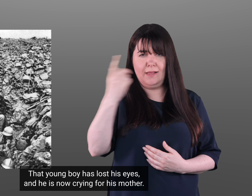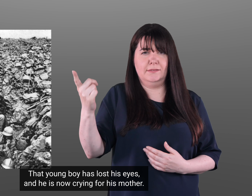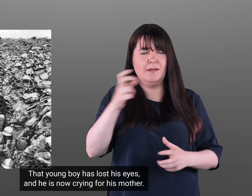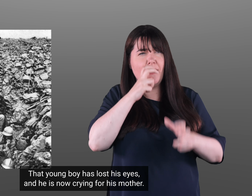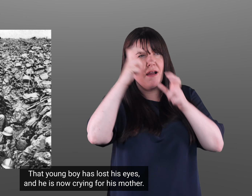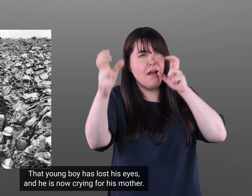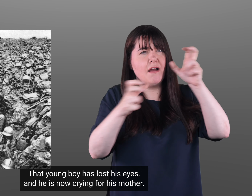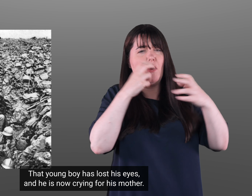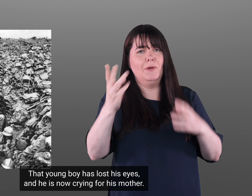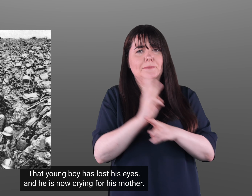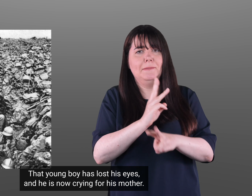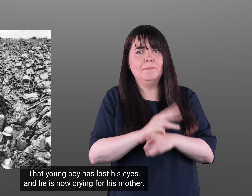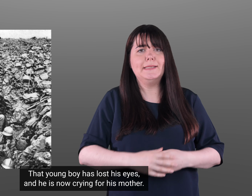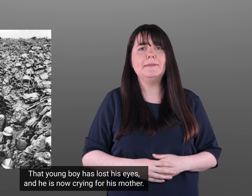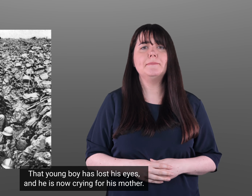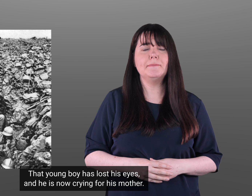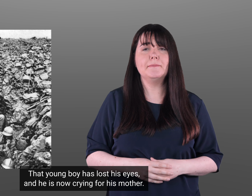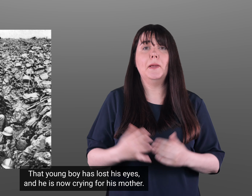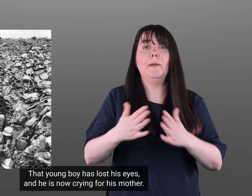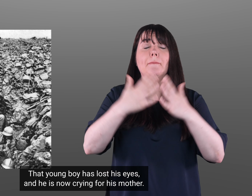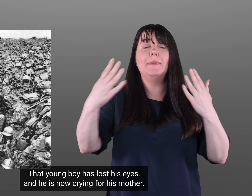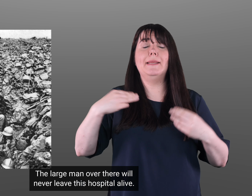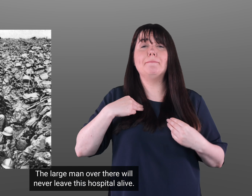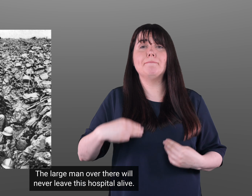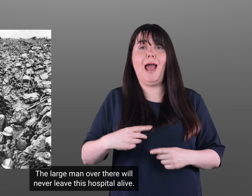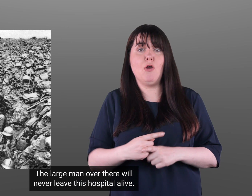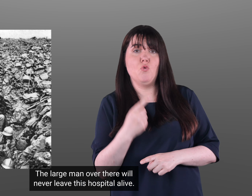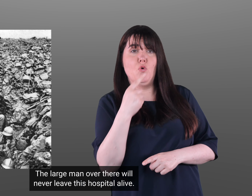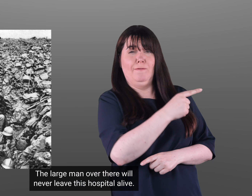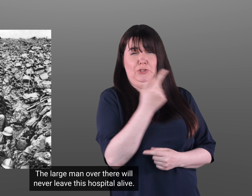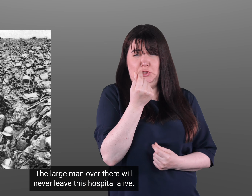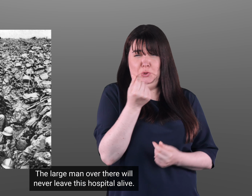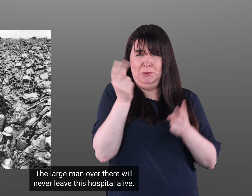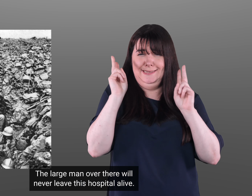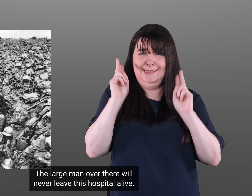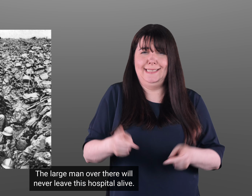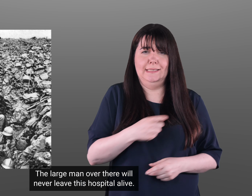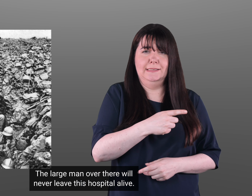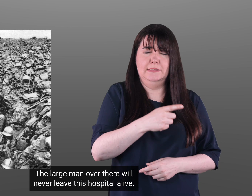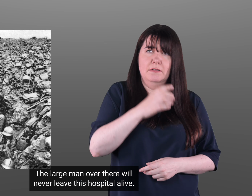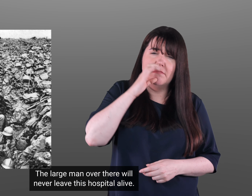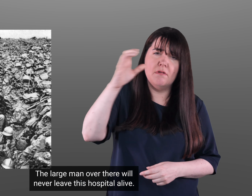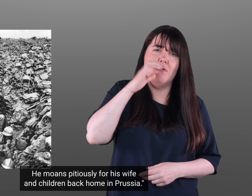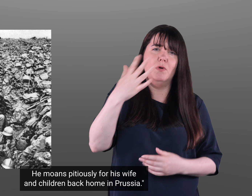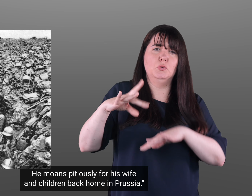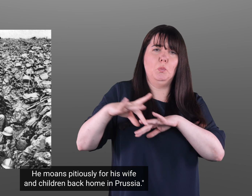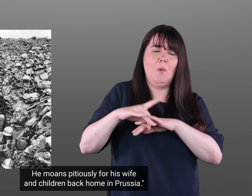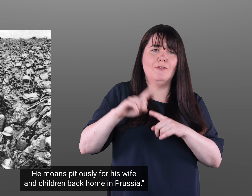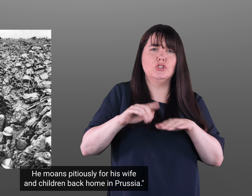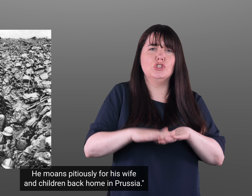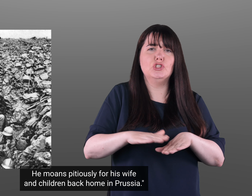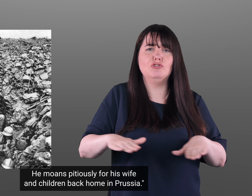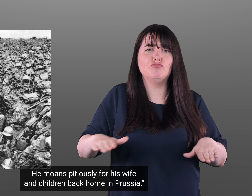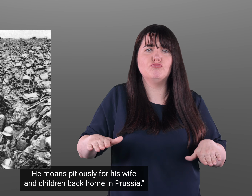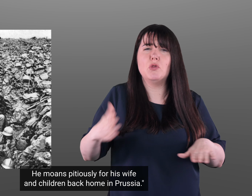boy has lost his eyes and he's now crying for his mother. The large man over there will never leave this hospital alive. He moans piteously for his wife and